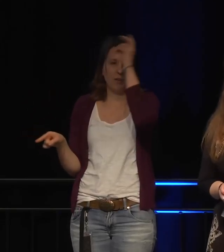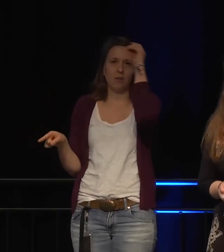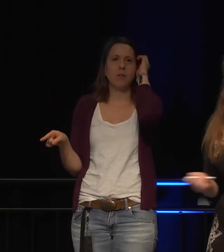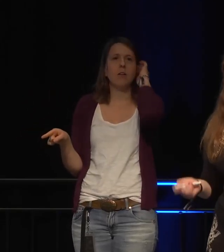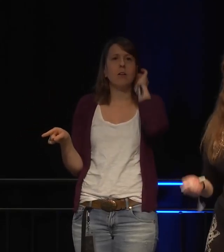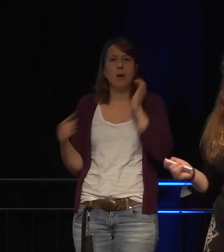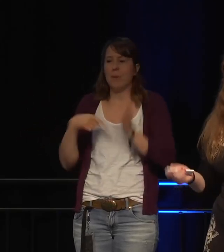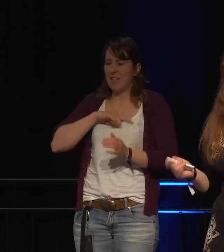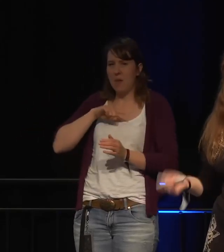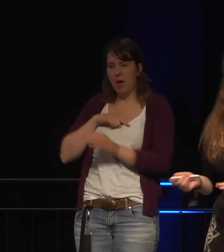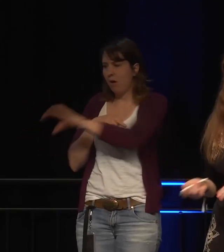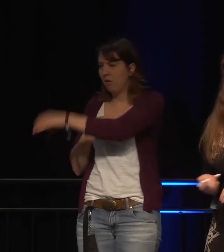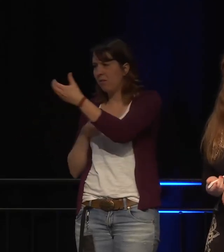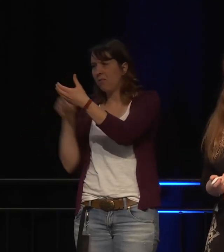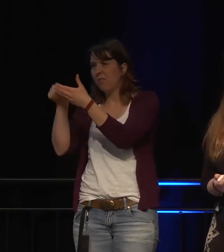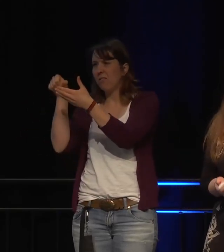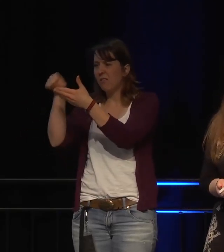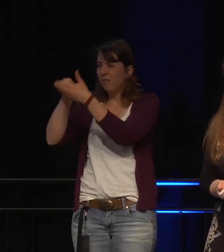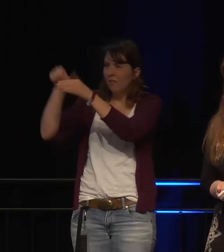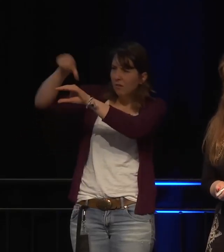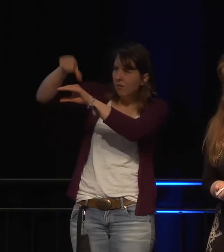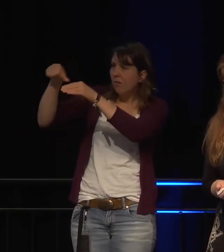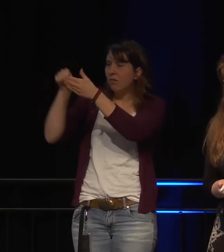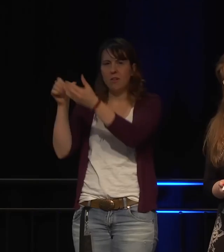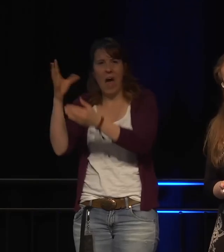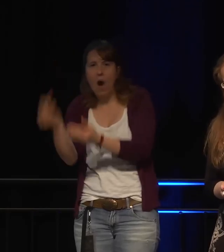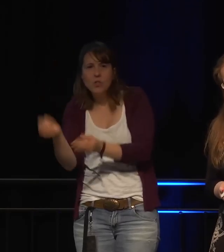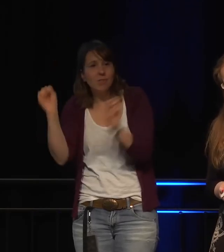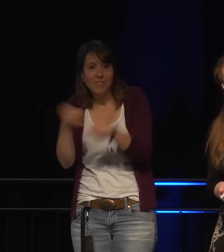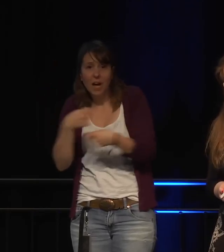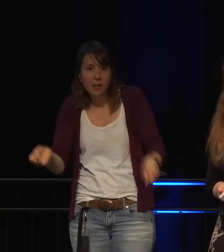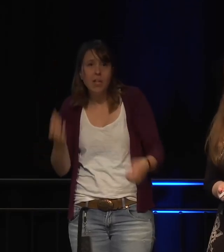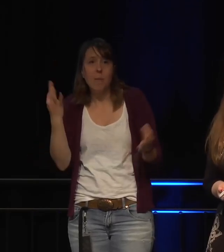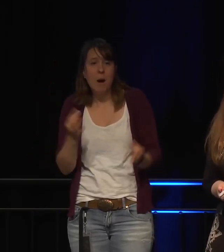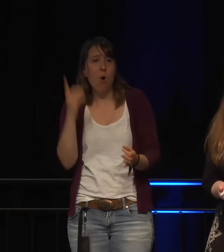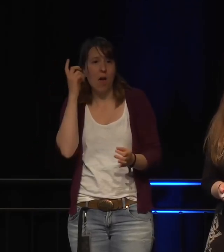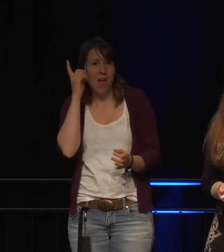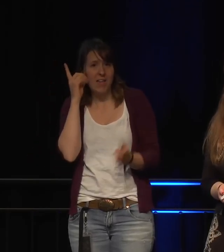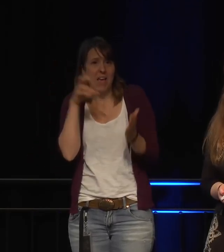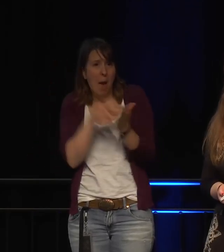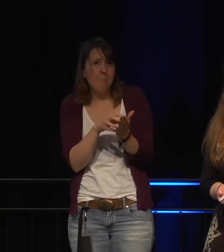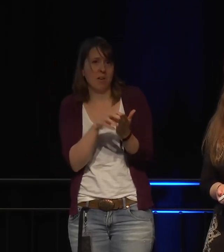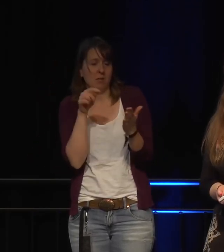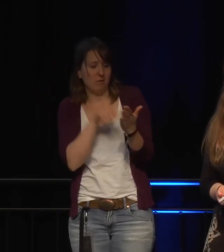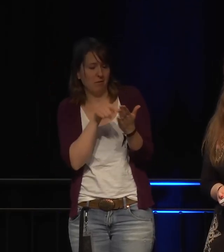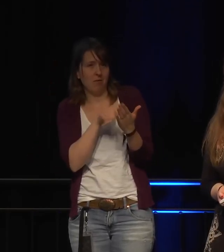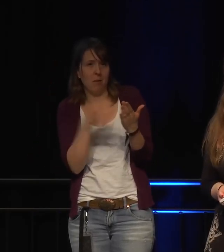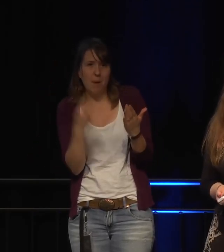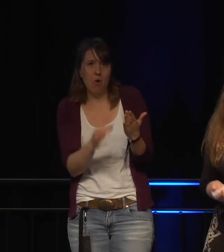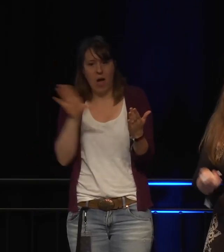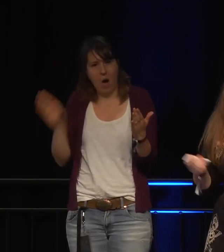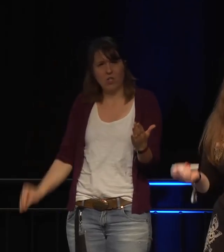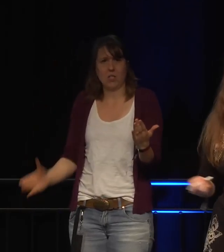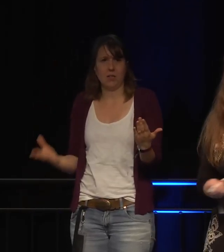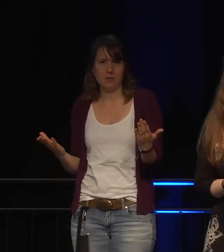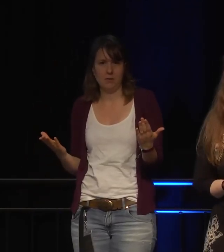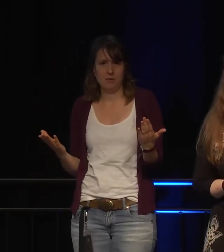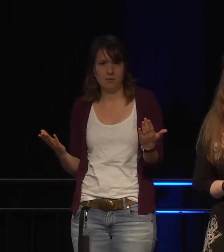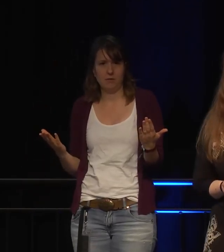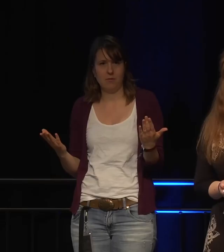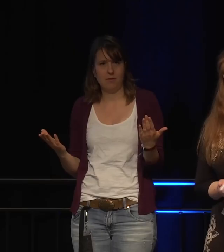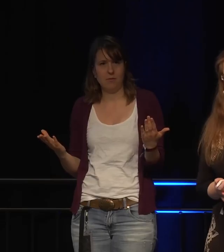to turn it off. And actually, another thing is when you first, when you actually